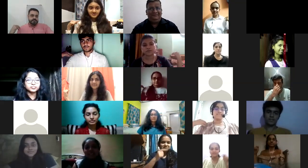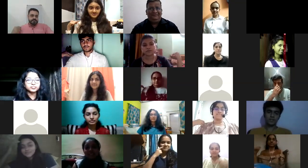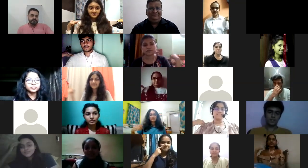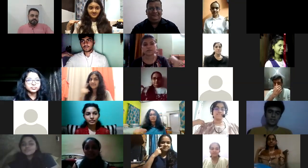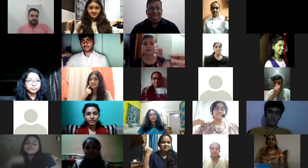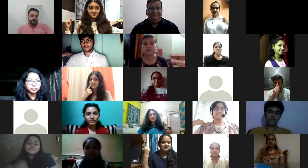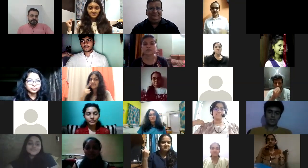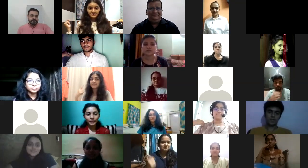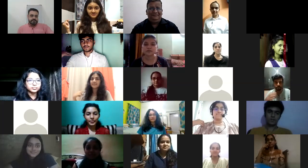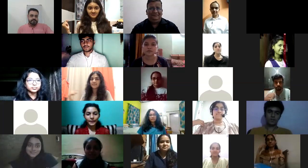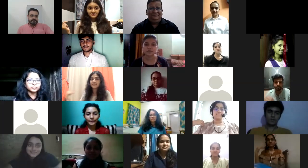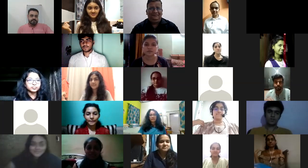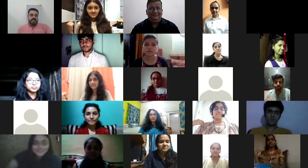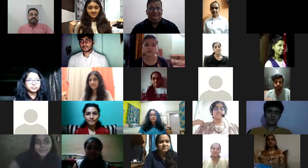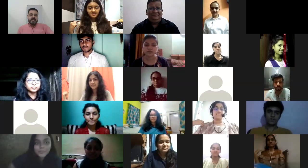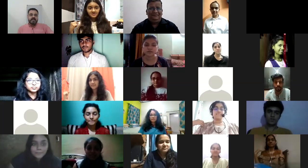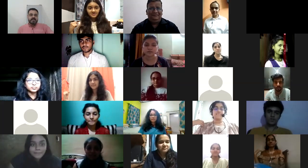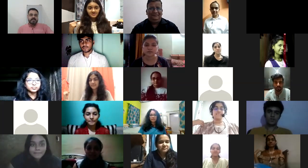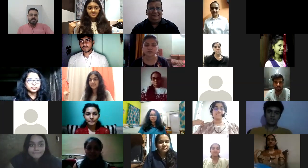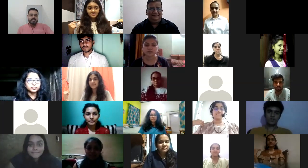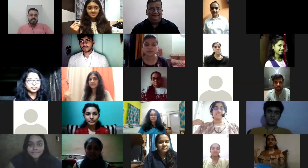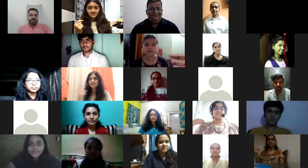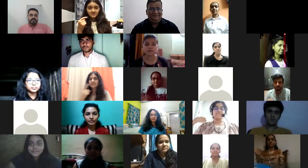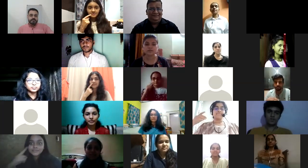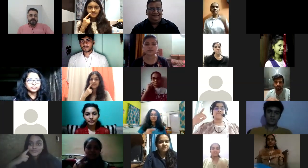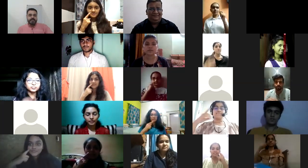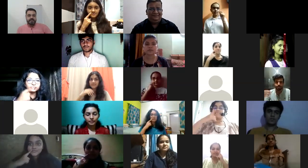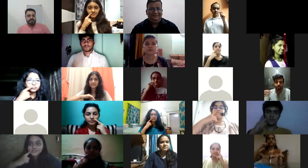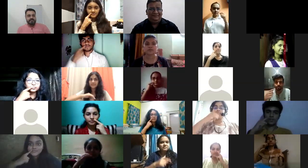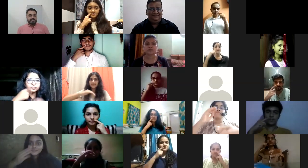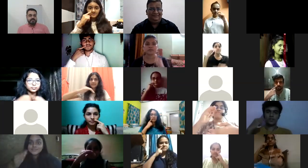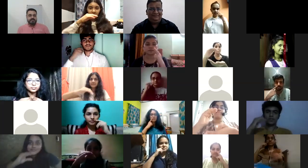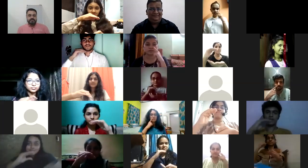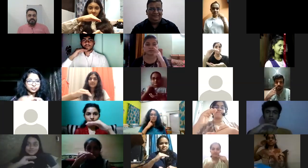Son. Beta.